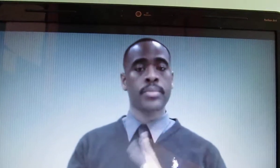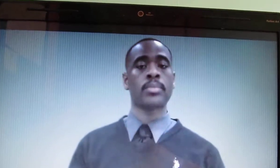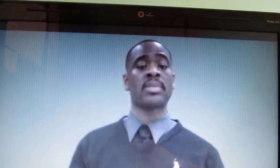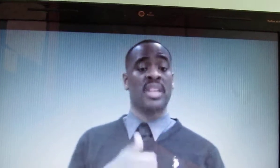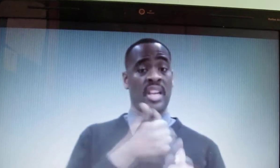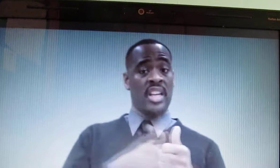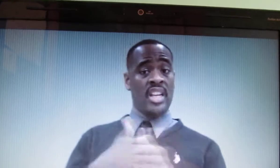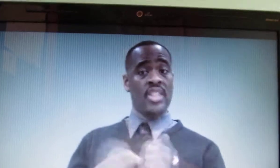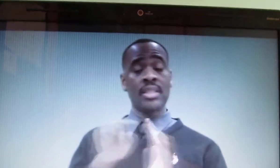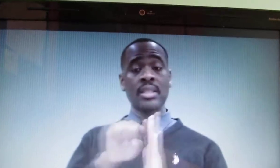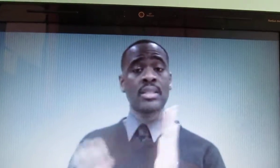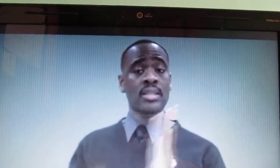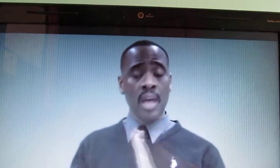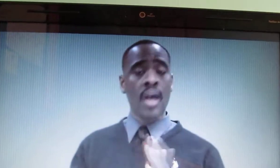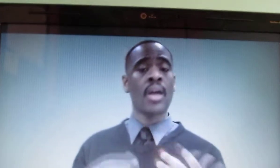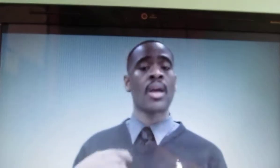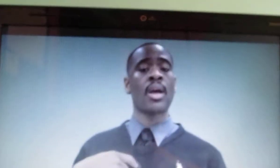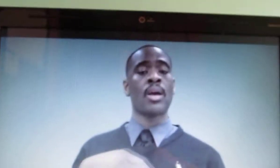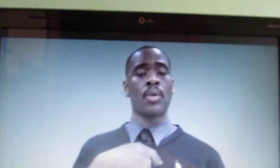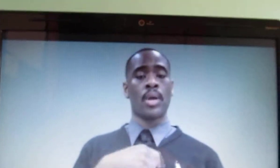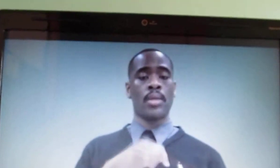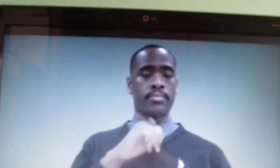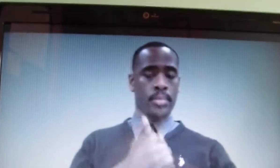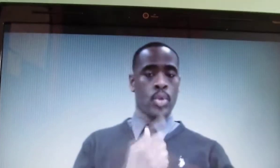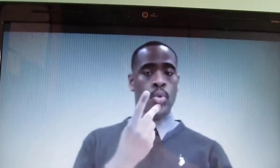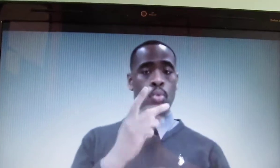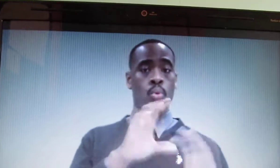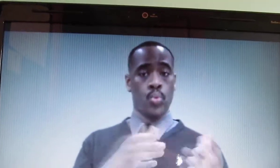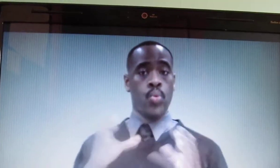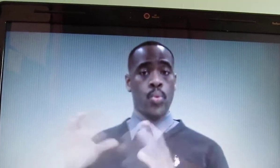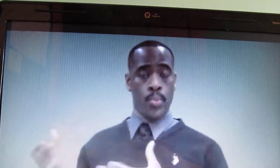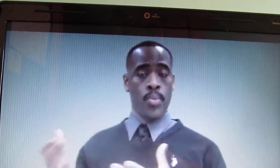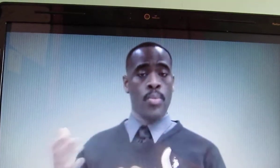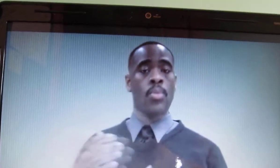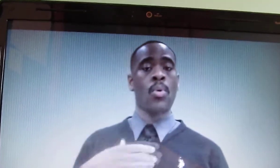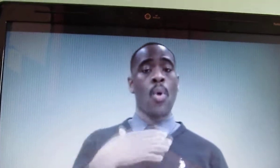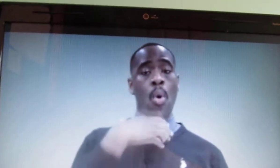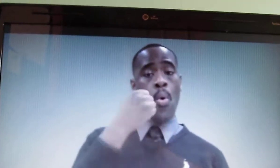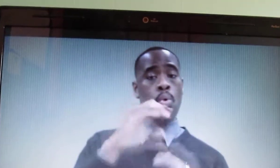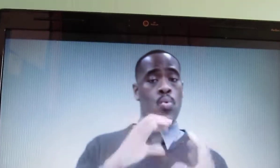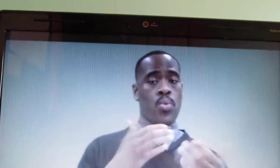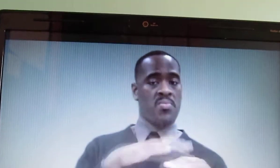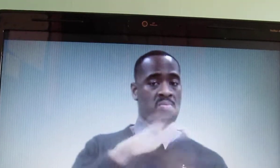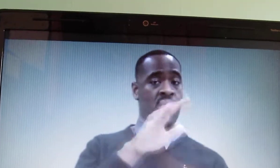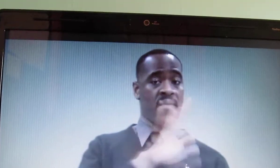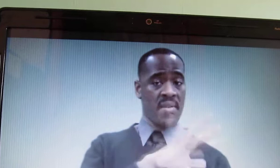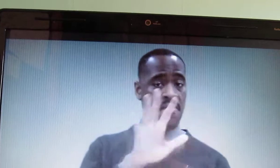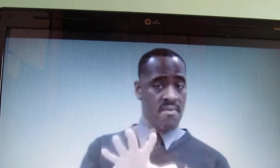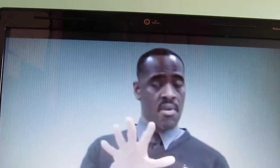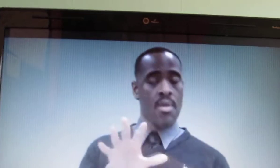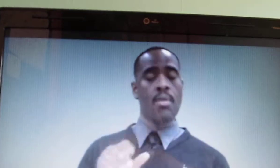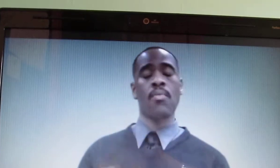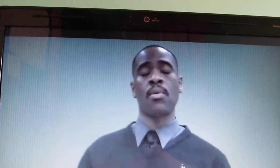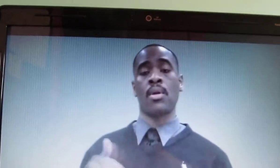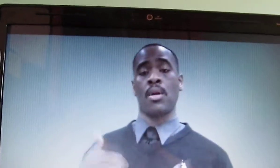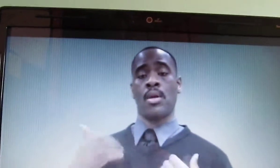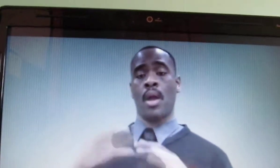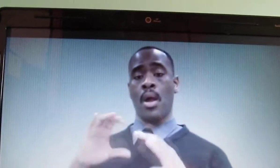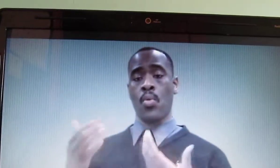all the different states. Each state, we set up 2 different categories.